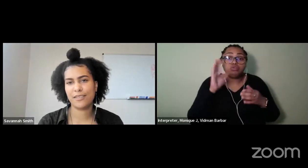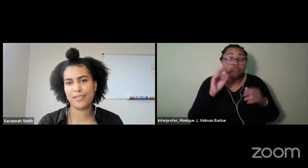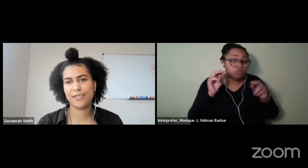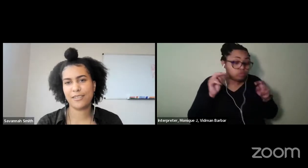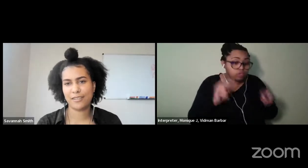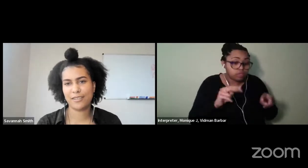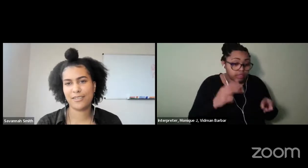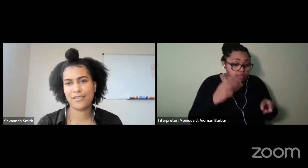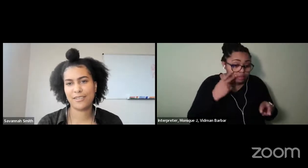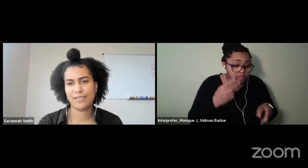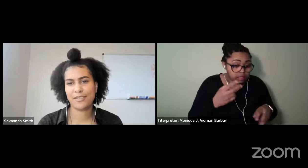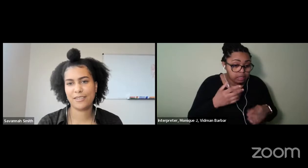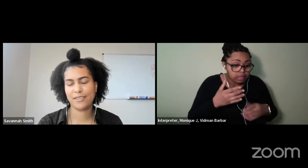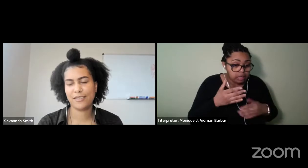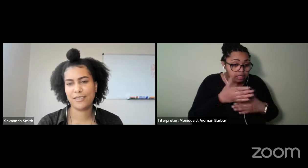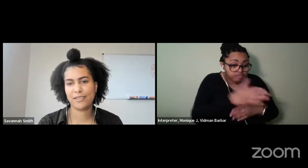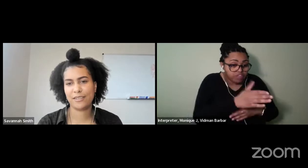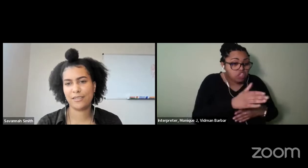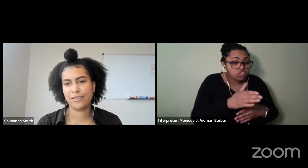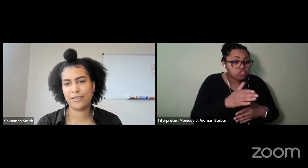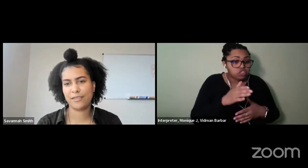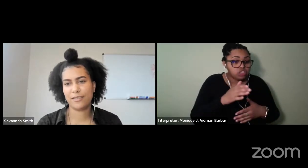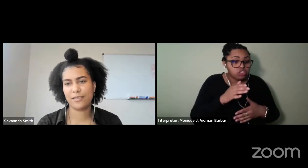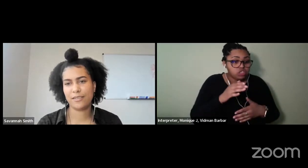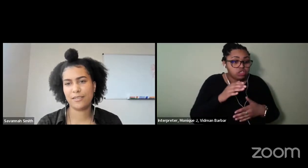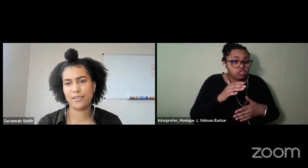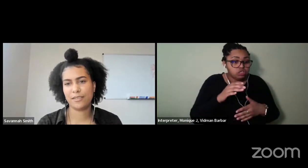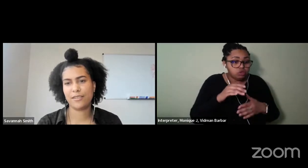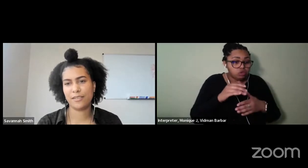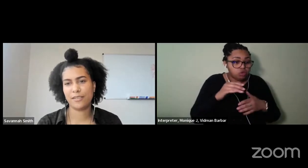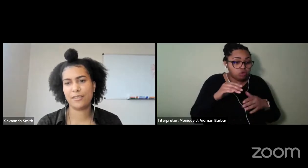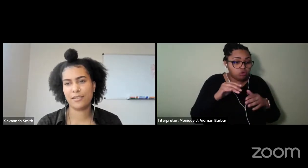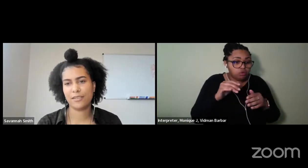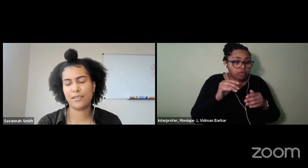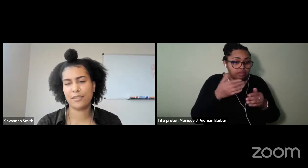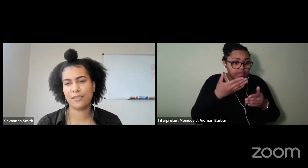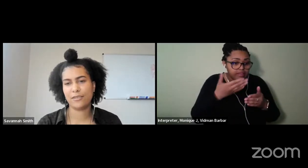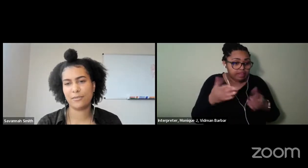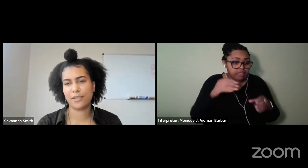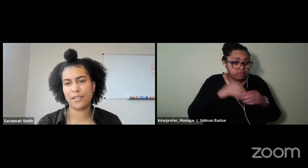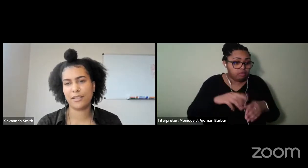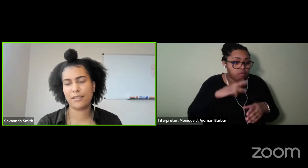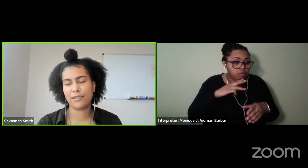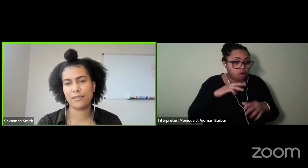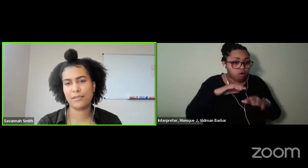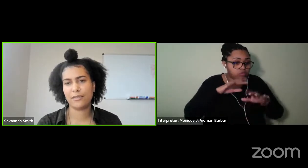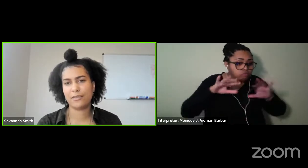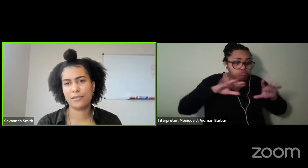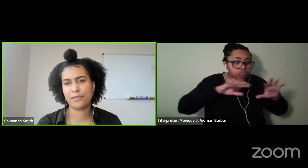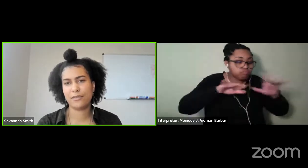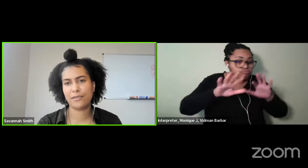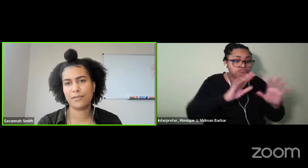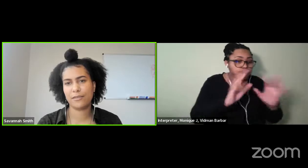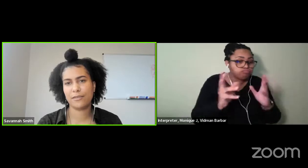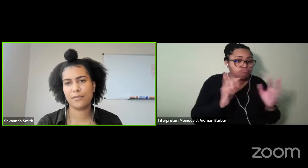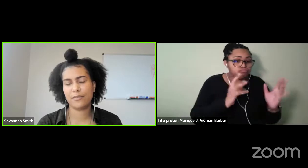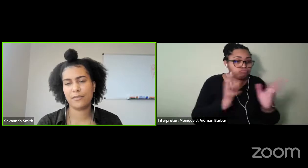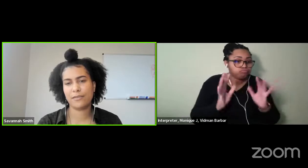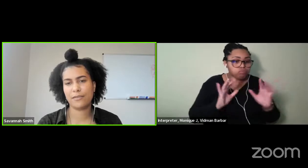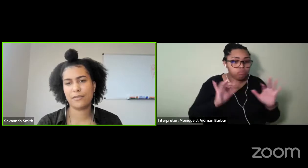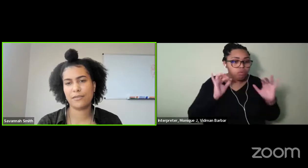organisms, the species that are there, and you are at the time one with water. And so that's